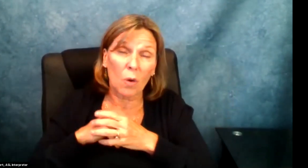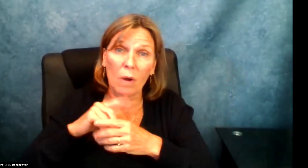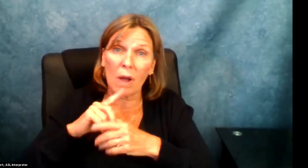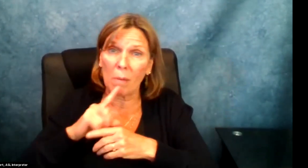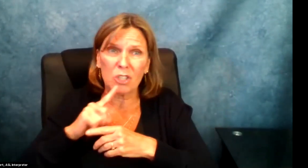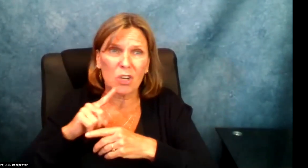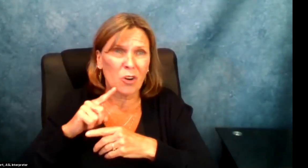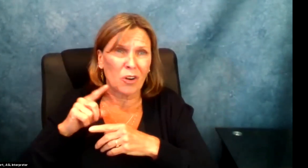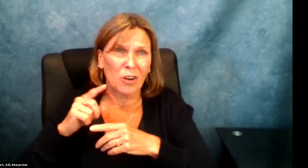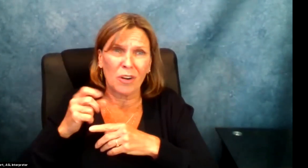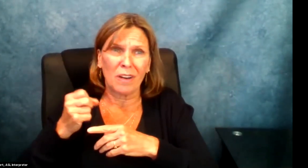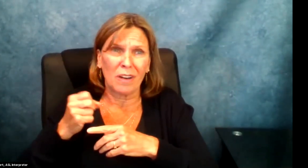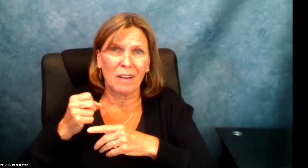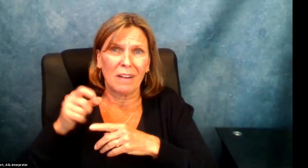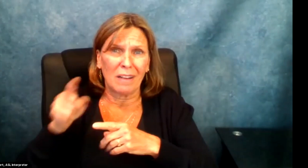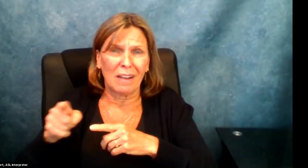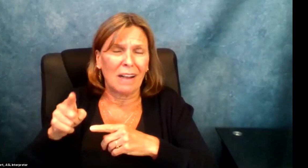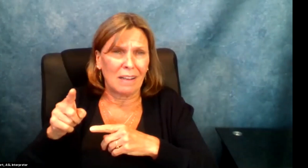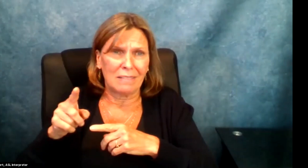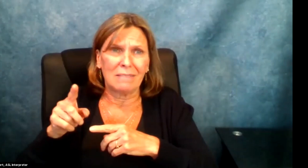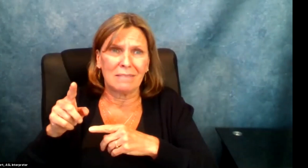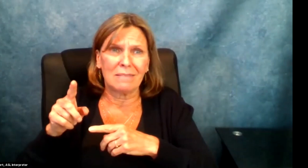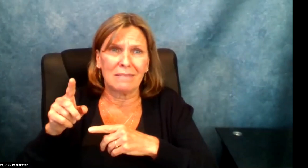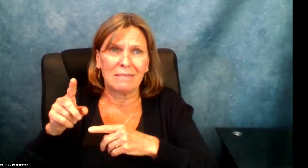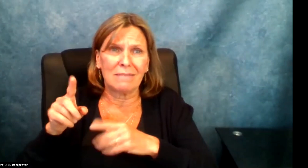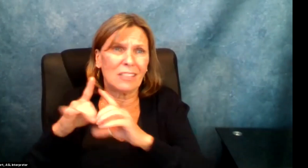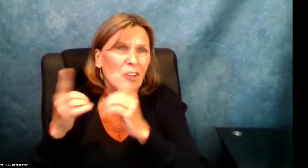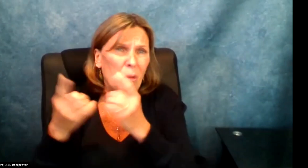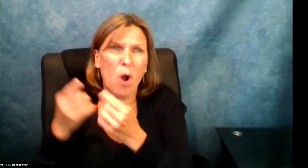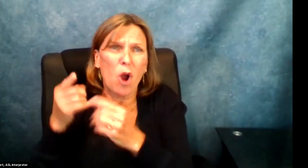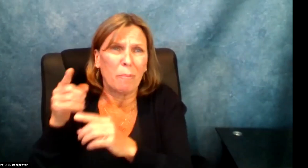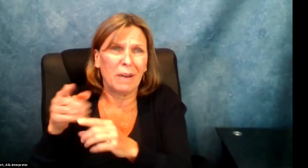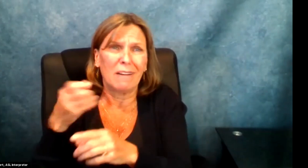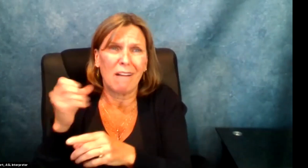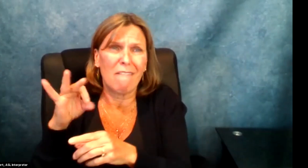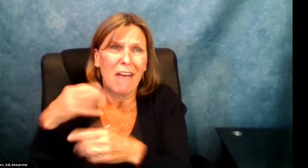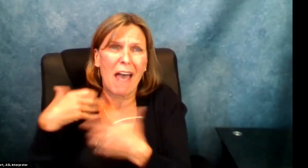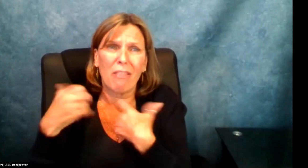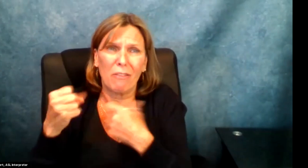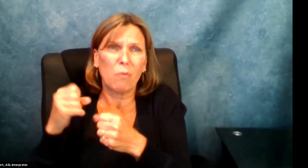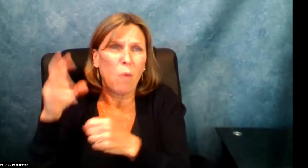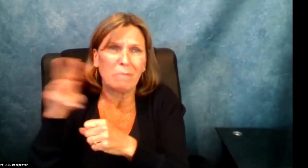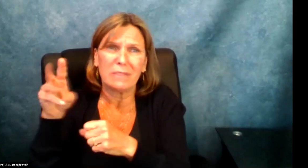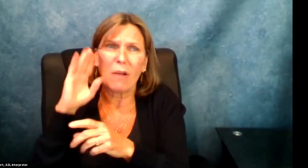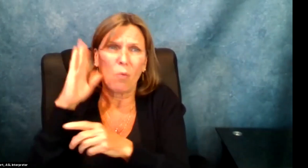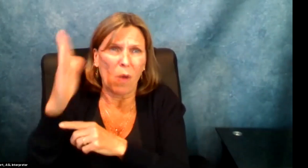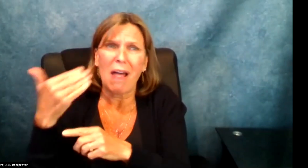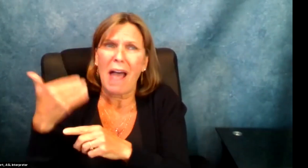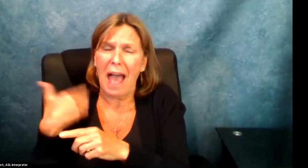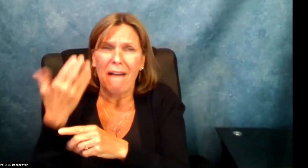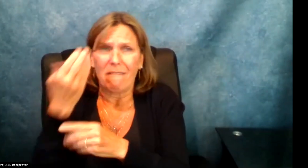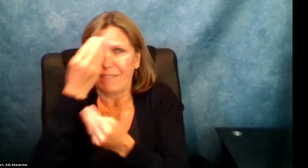the next few days on the Department of Health website if you're curious about that age group and vaccination.